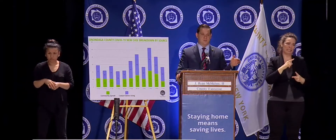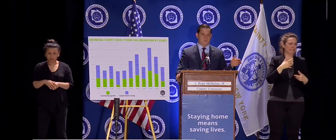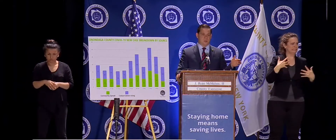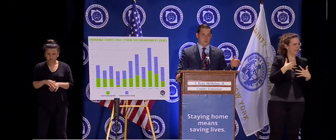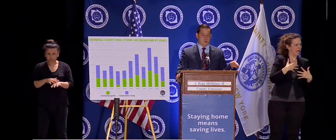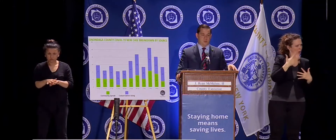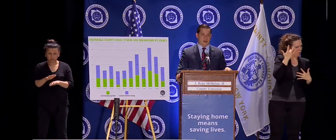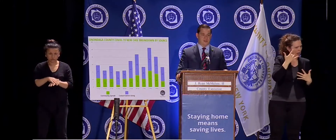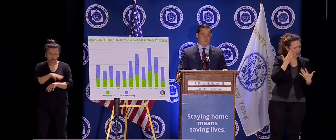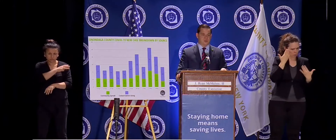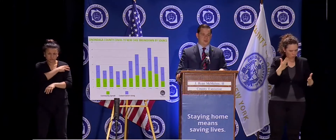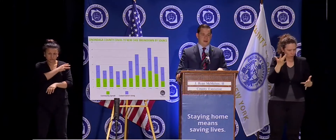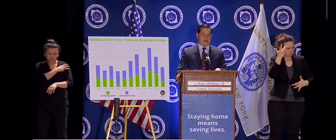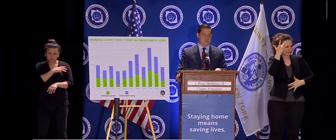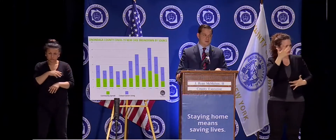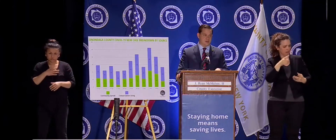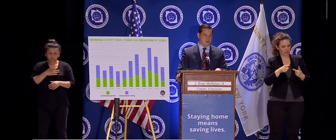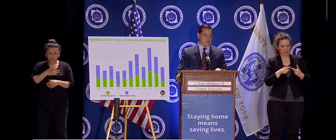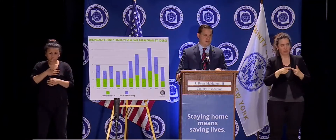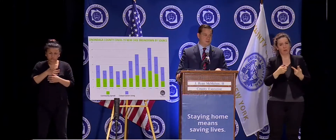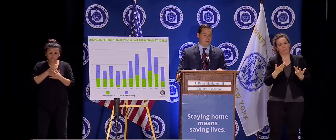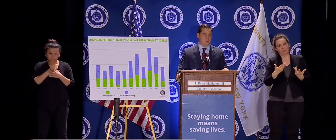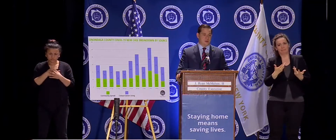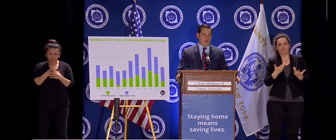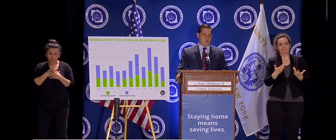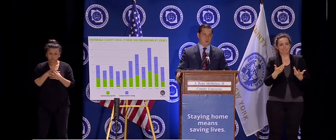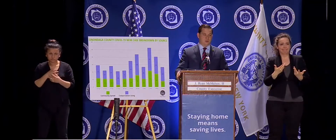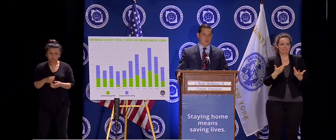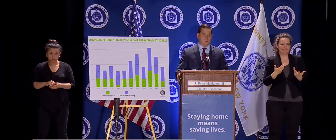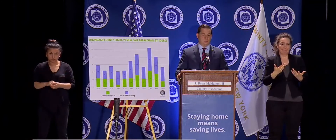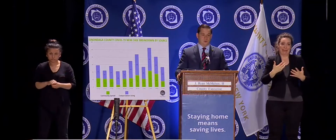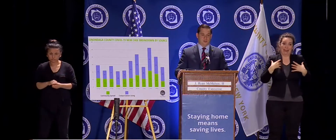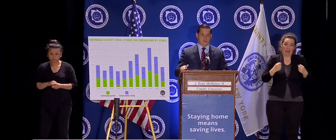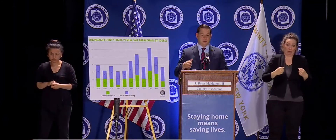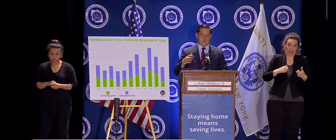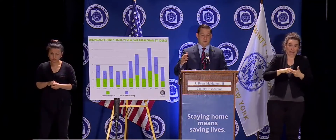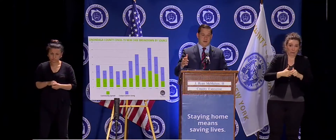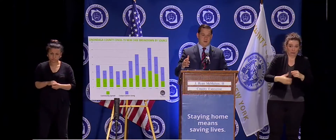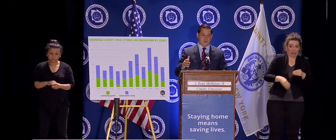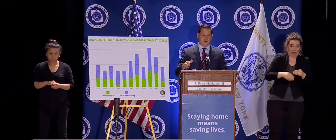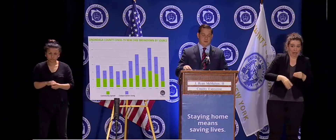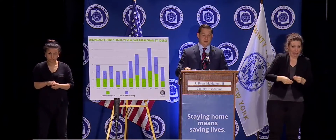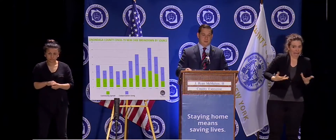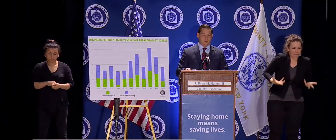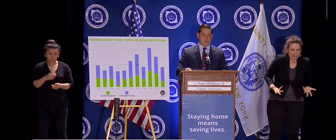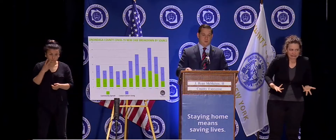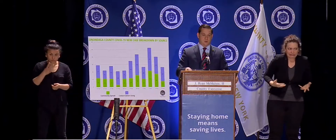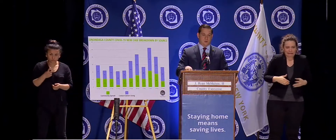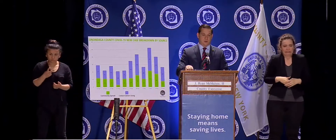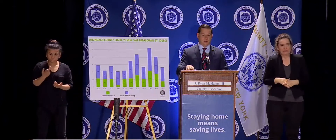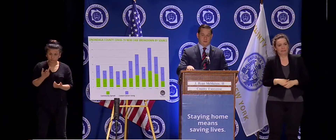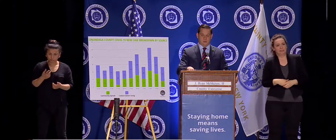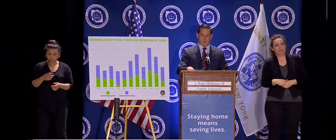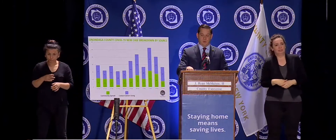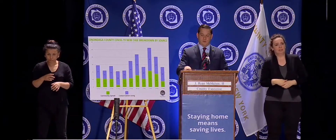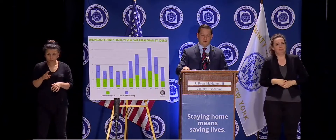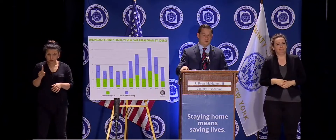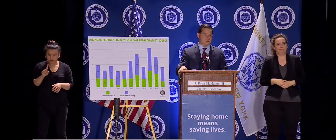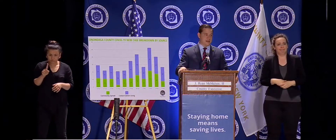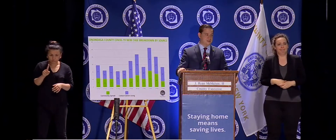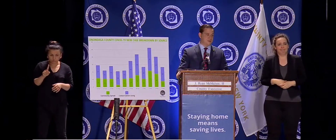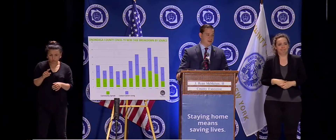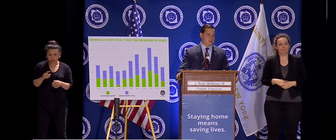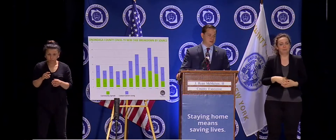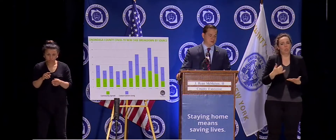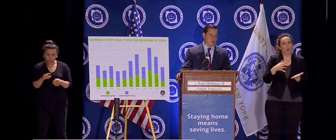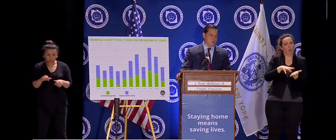see in this whole process, we see positive things as we're learning to live with the virus, as we're learning to move into this